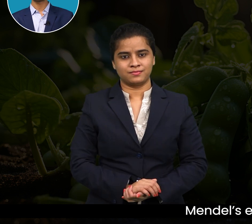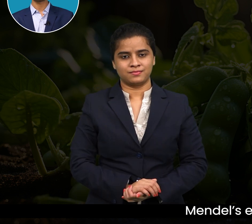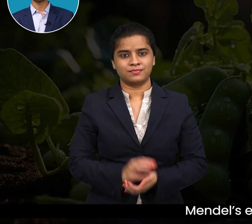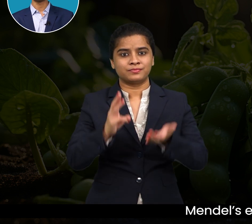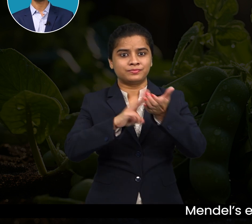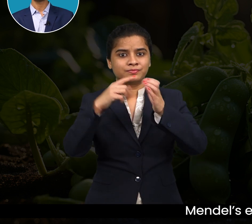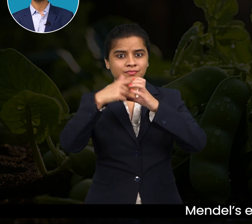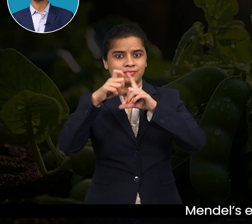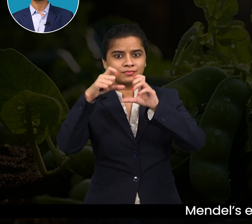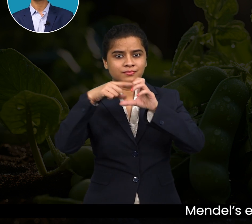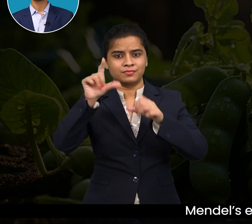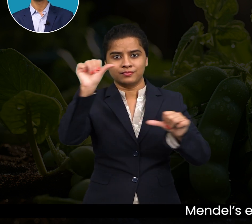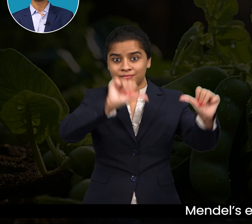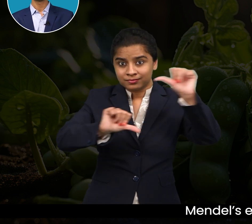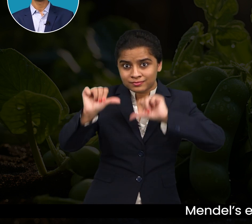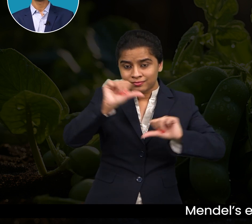Mendel's experiments.